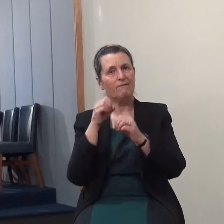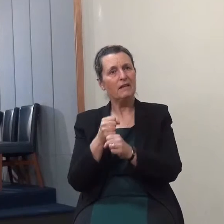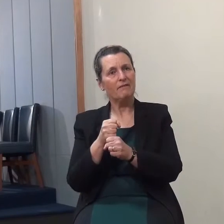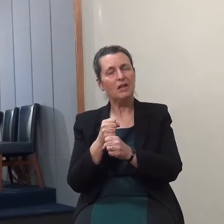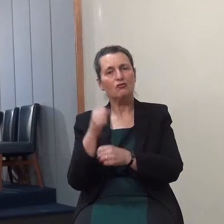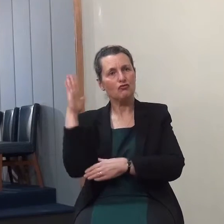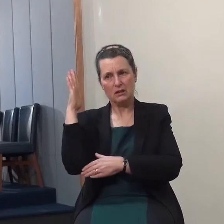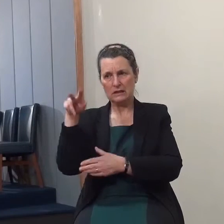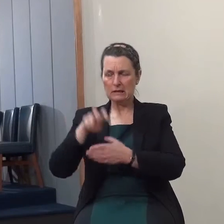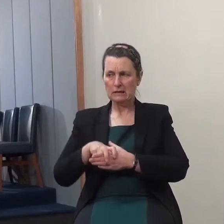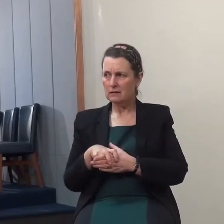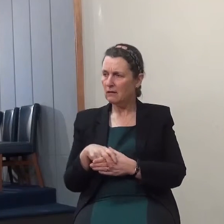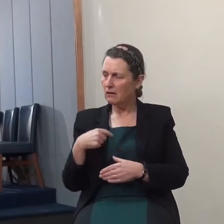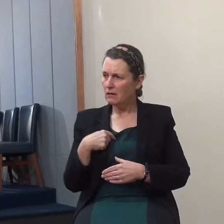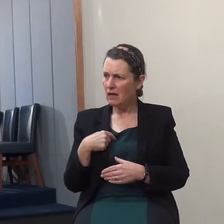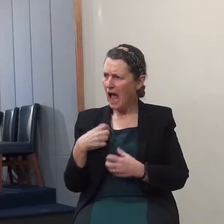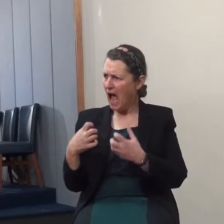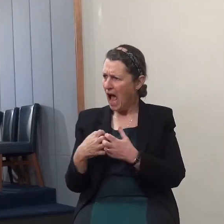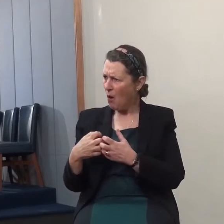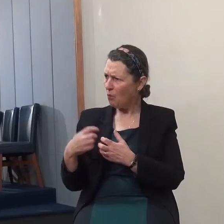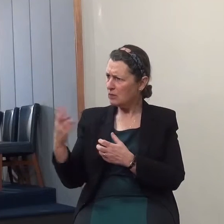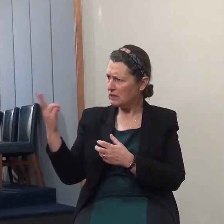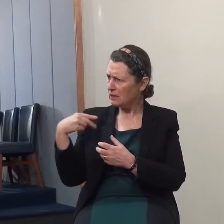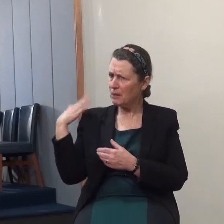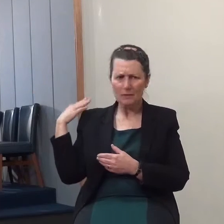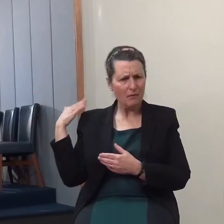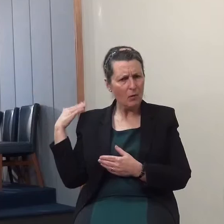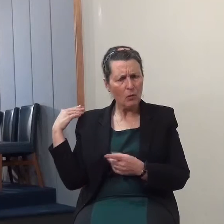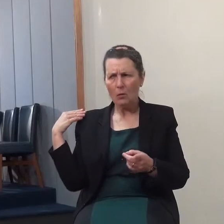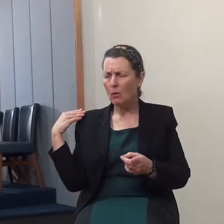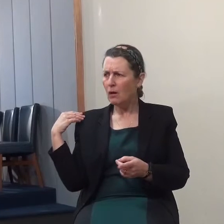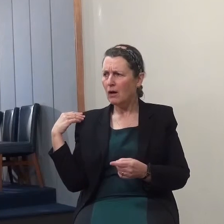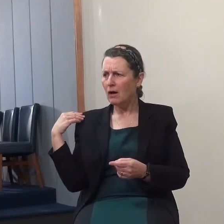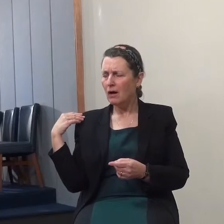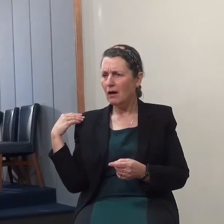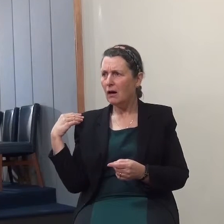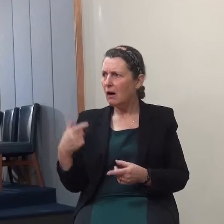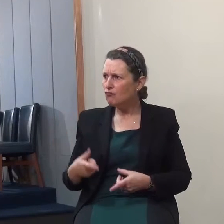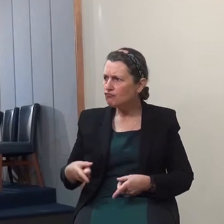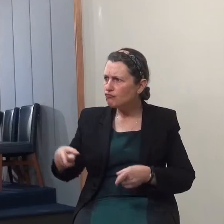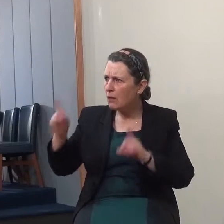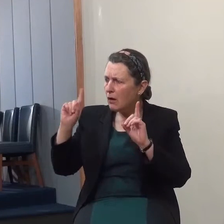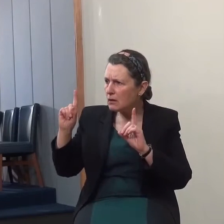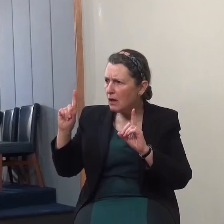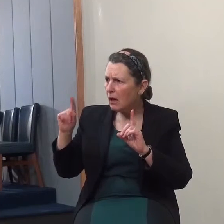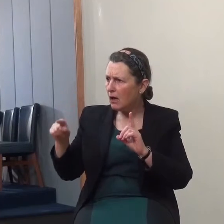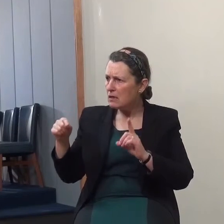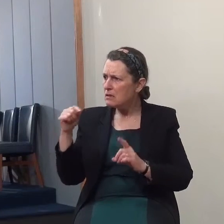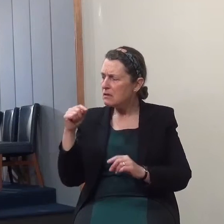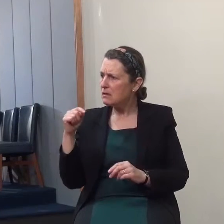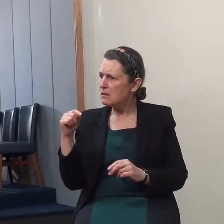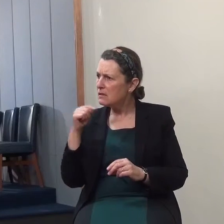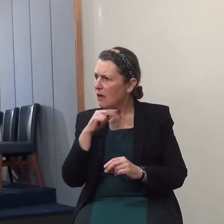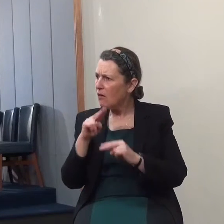to know that? And Nathanael answered and said unto him, Rabbi, thou art the Son of God, thou art the King